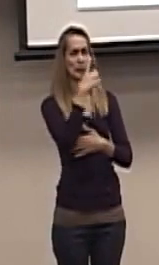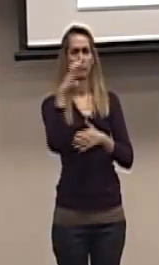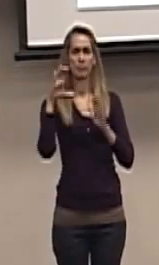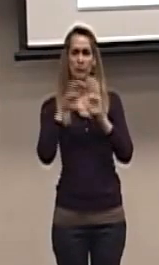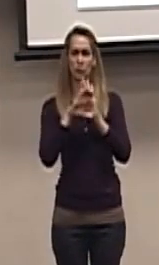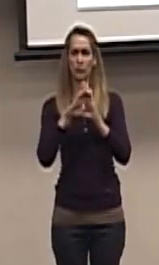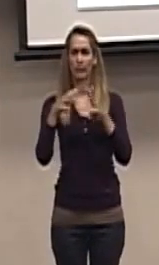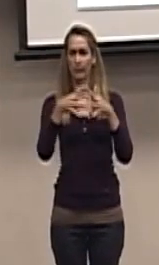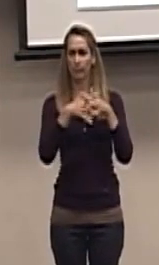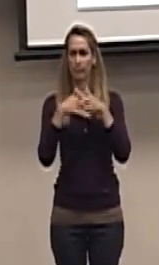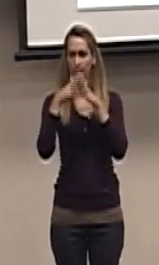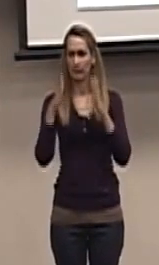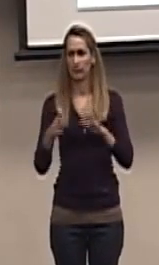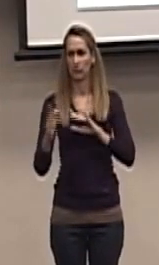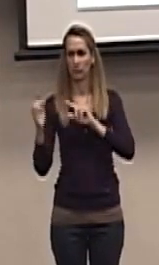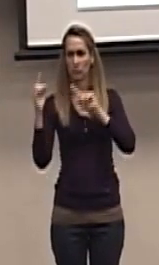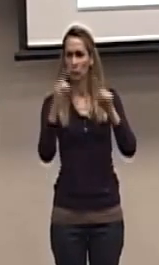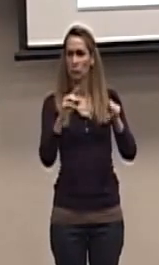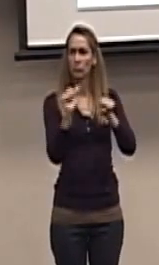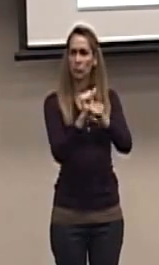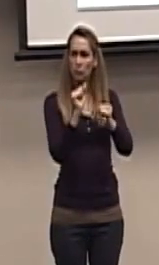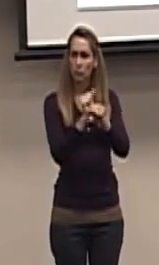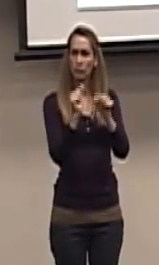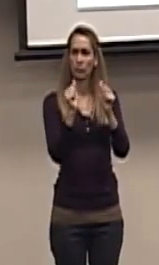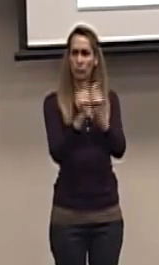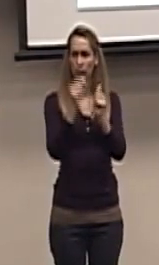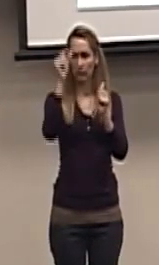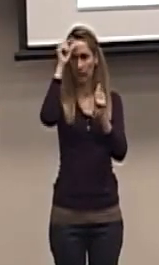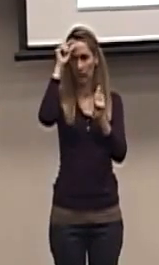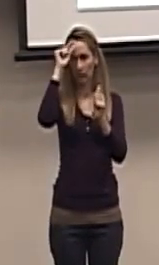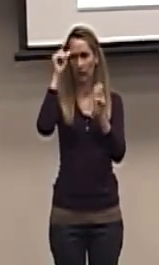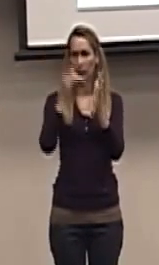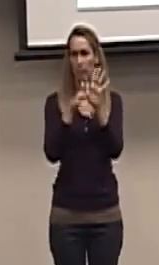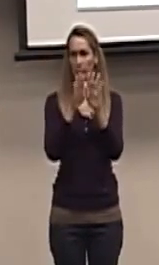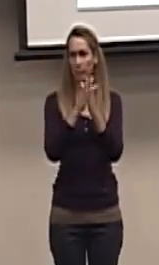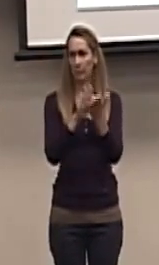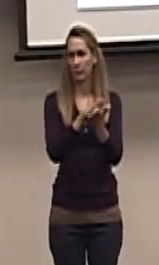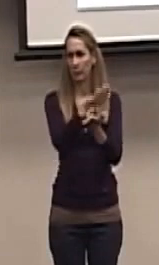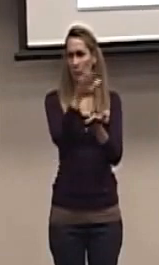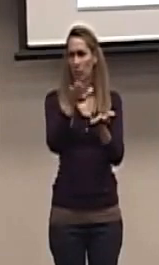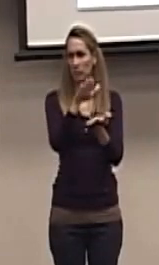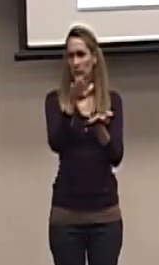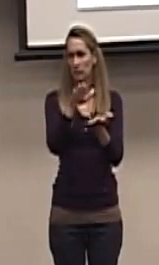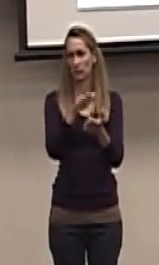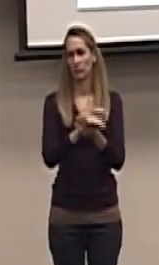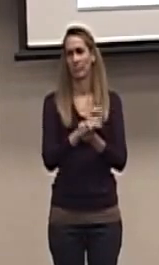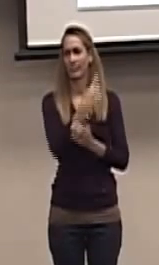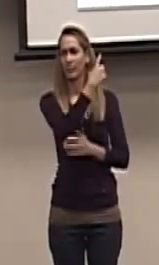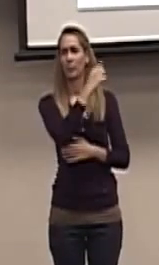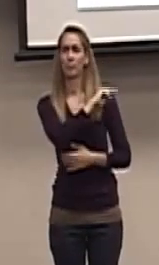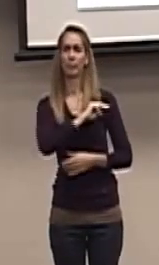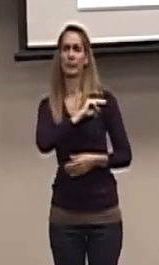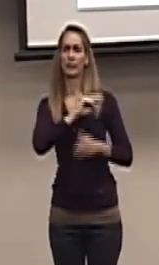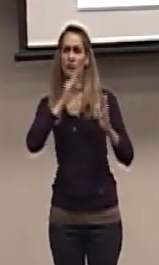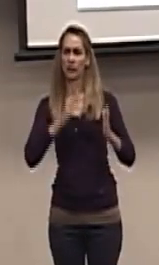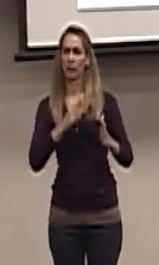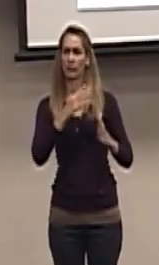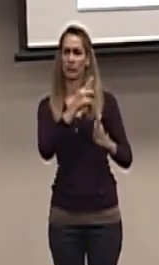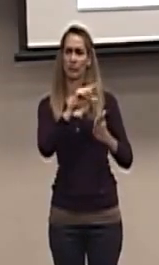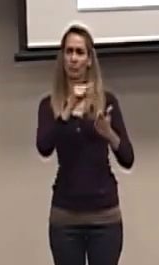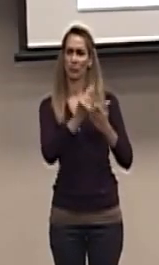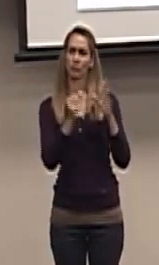to work with the Ghana Bible College as missionaries, who also spread the gospel in the country,